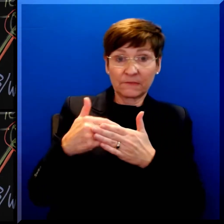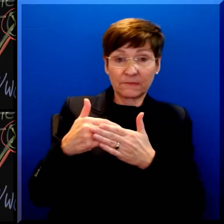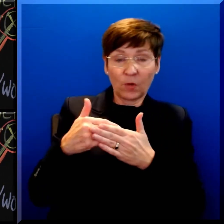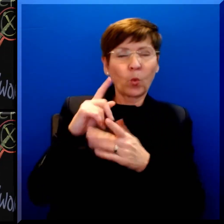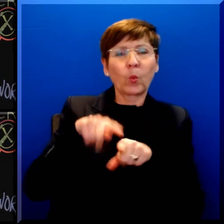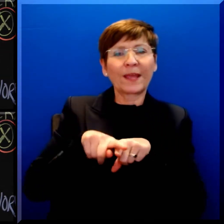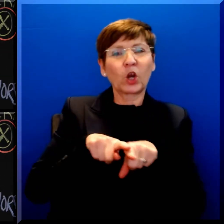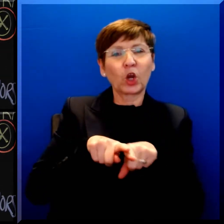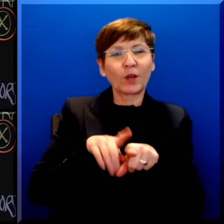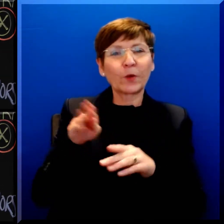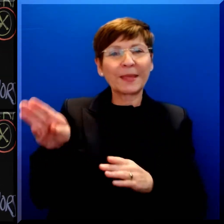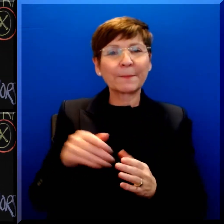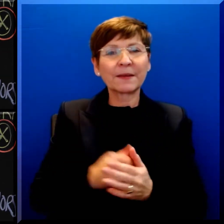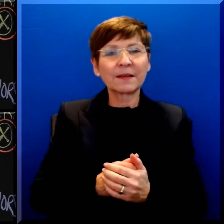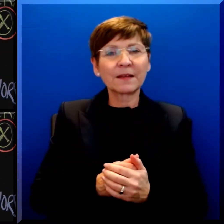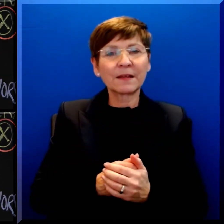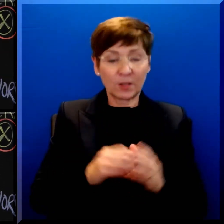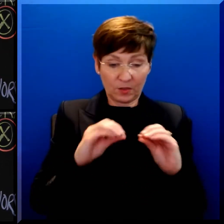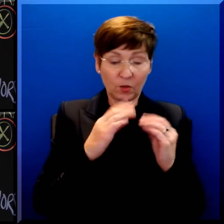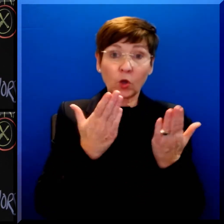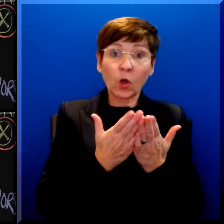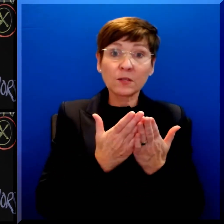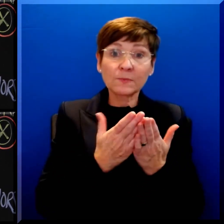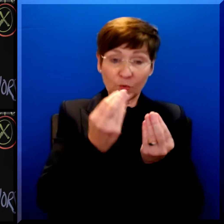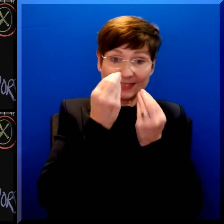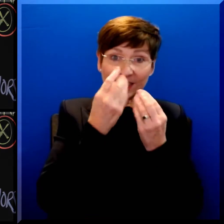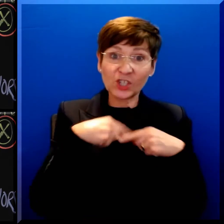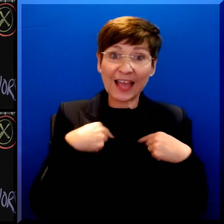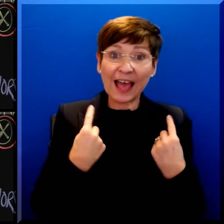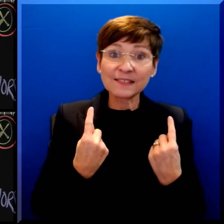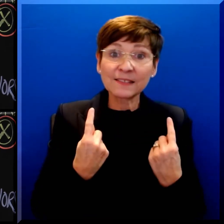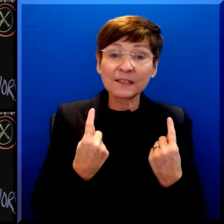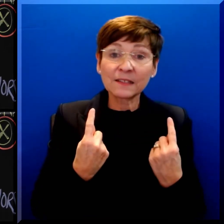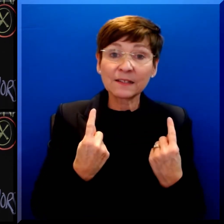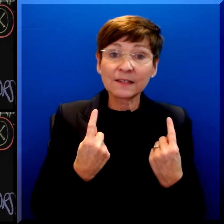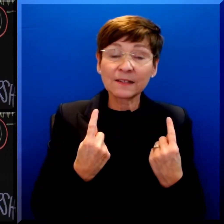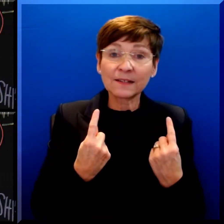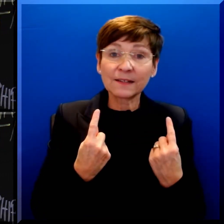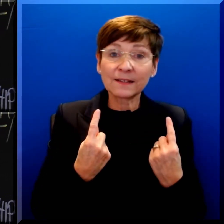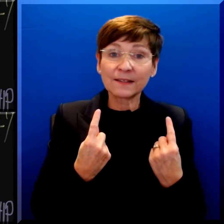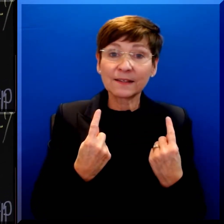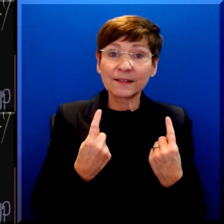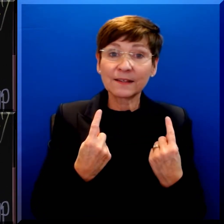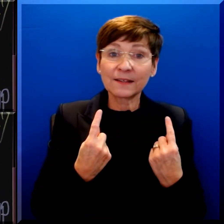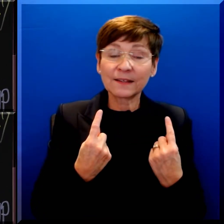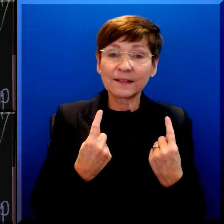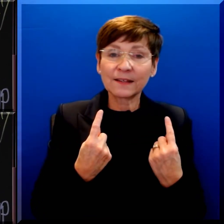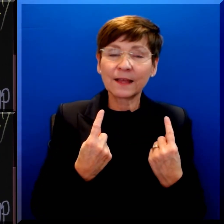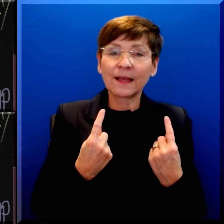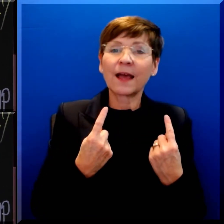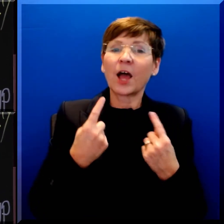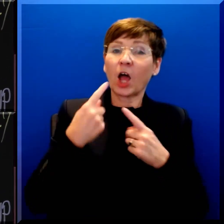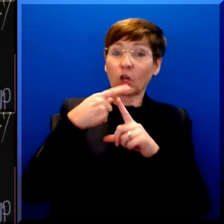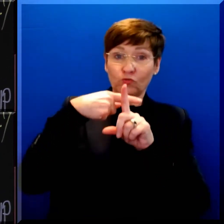important. The gospel teaches us that a cross always comes before a